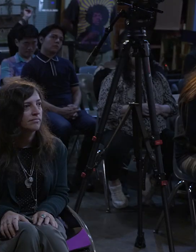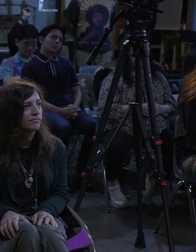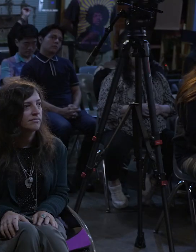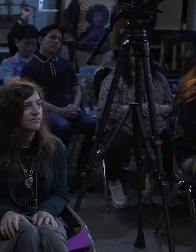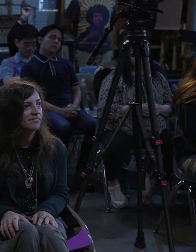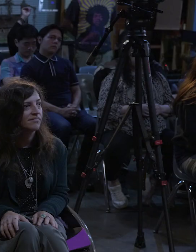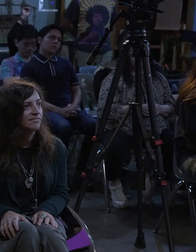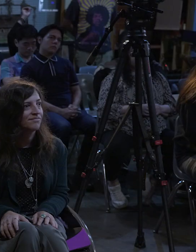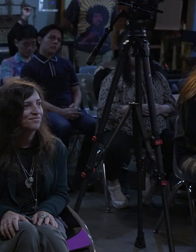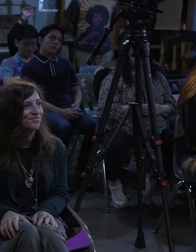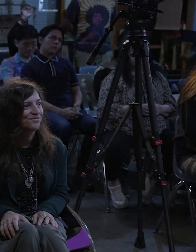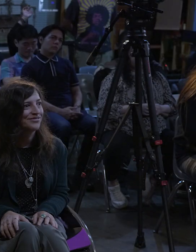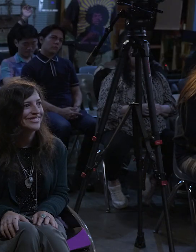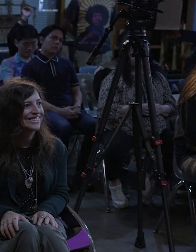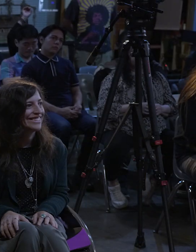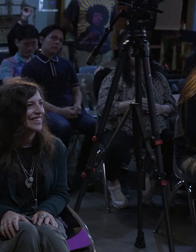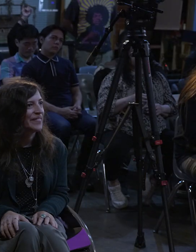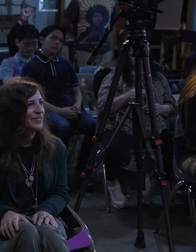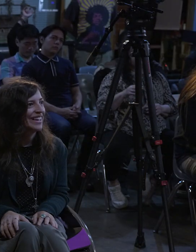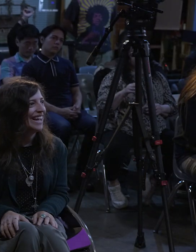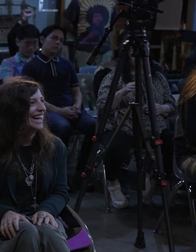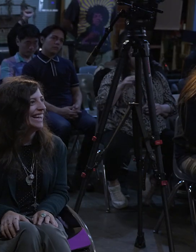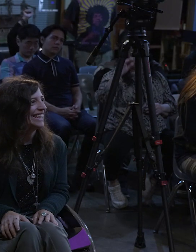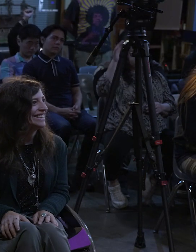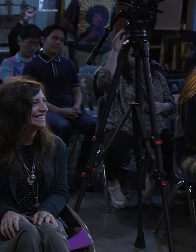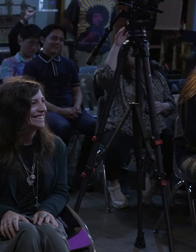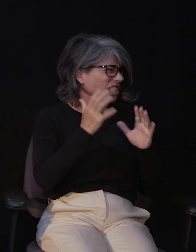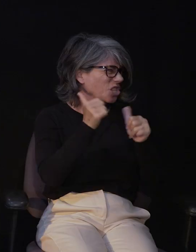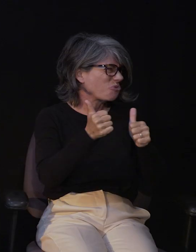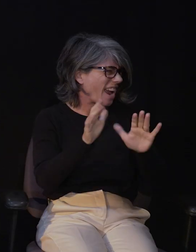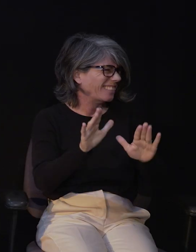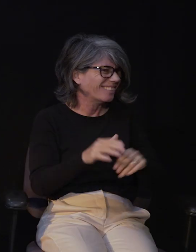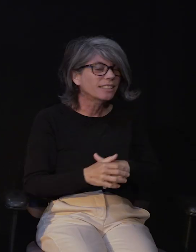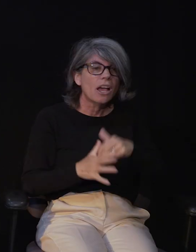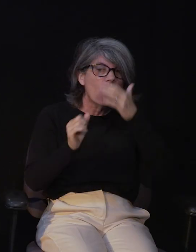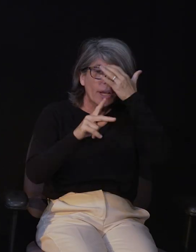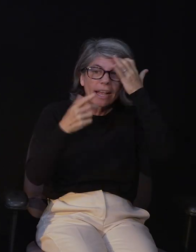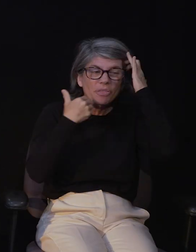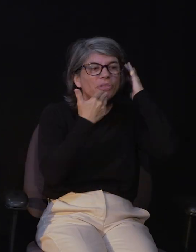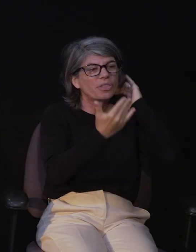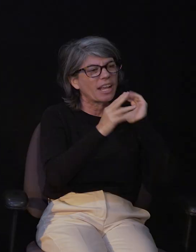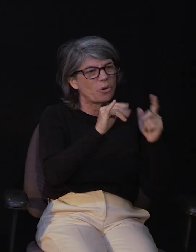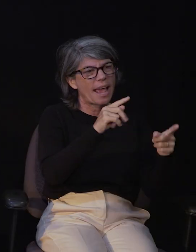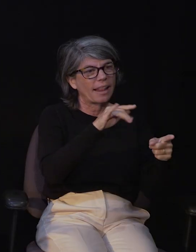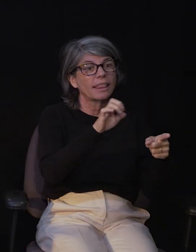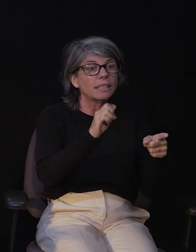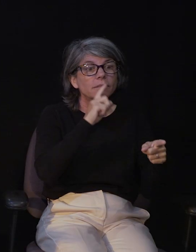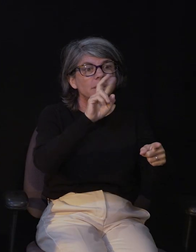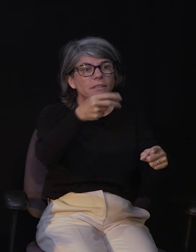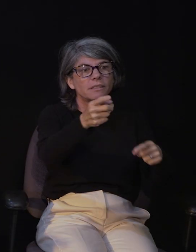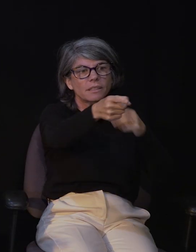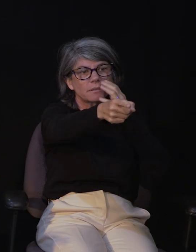I'm glad that you like Jim Carrey. Yeah, he's great. Yeah. Call me. Just kidding. Question, yes, second